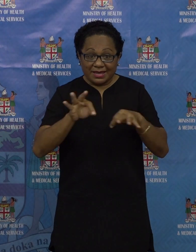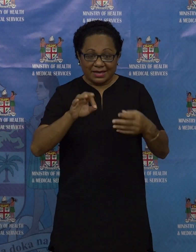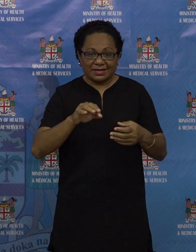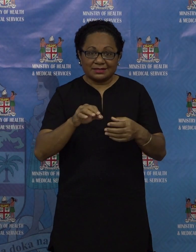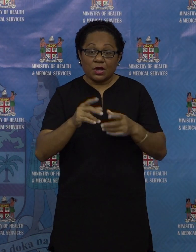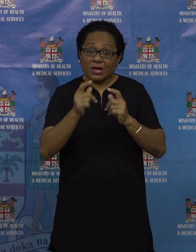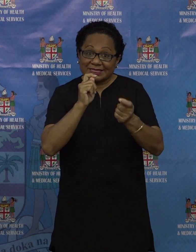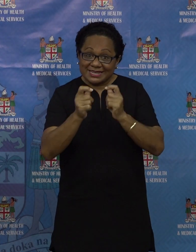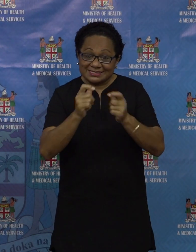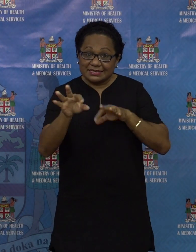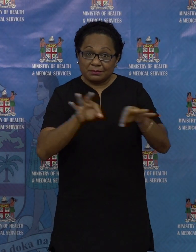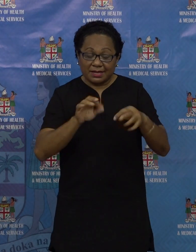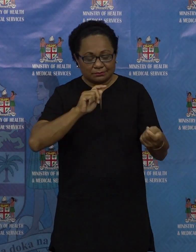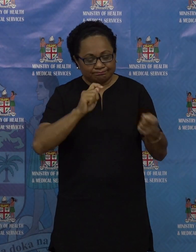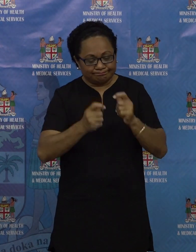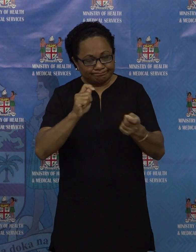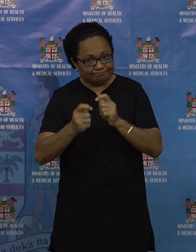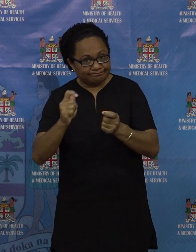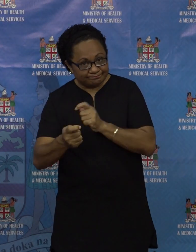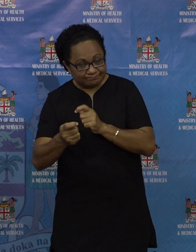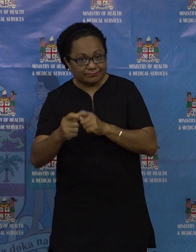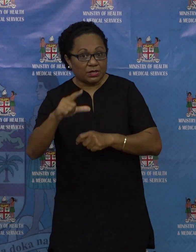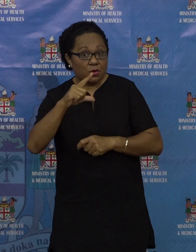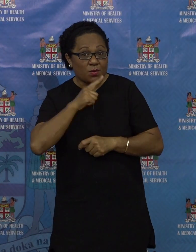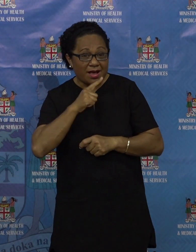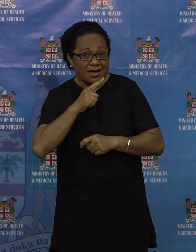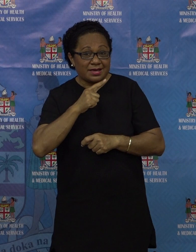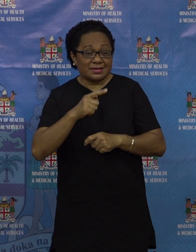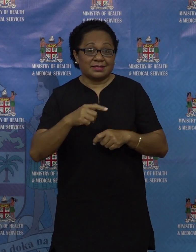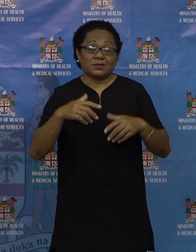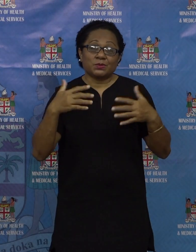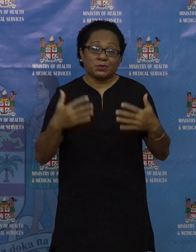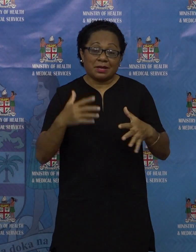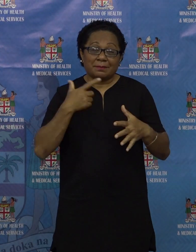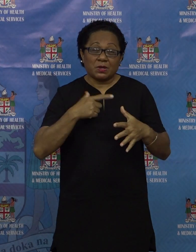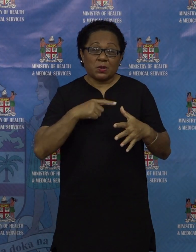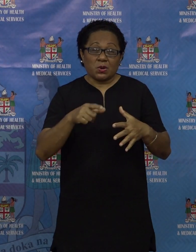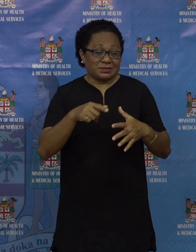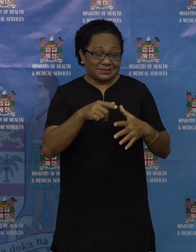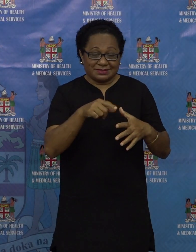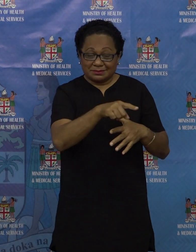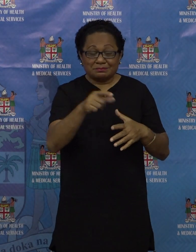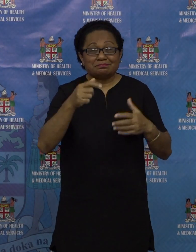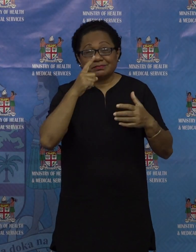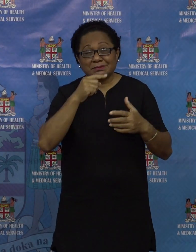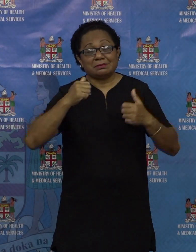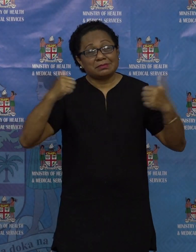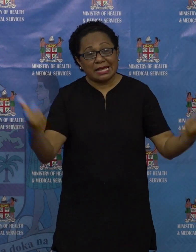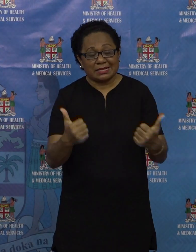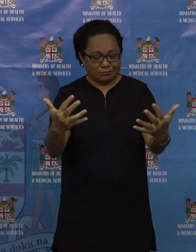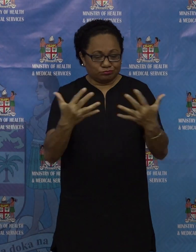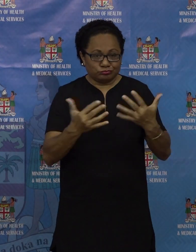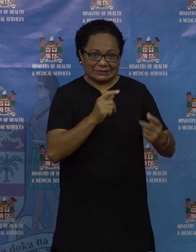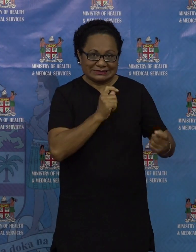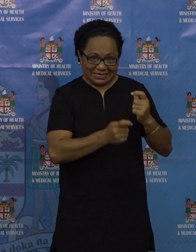testing strategy to address the significant pressure on our laboratories and our health services.